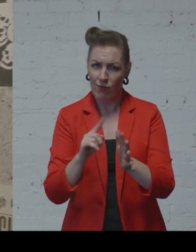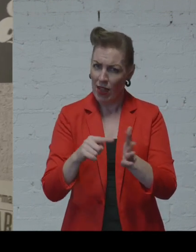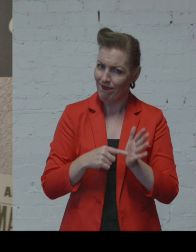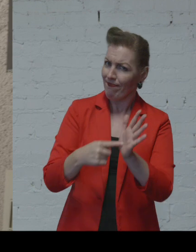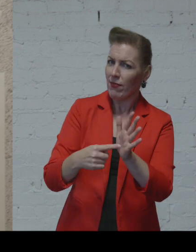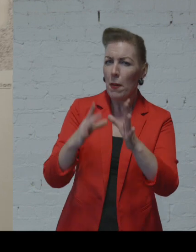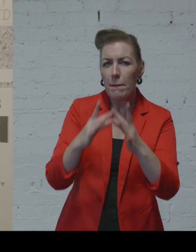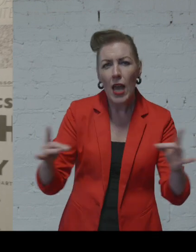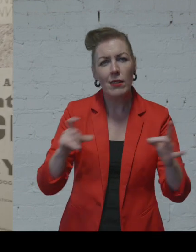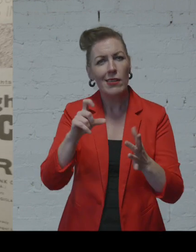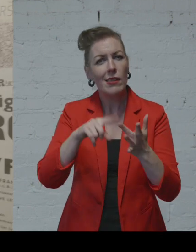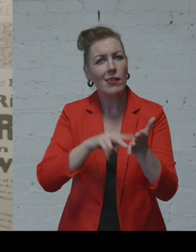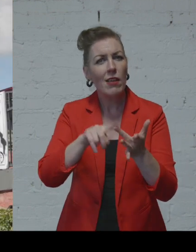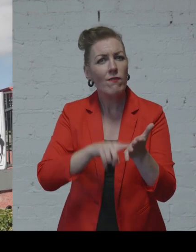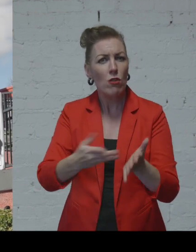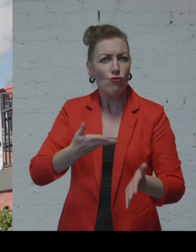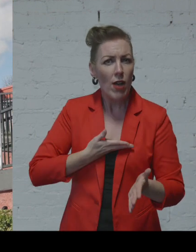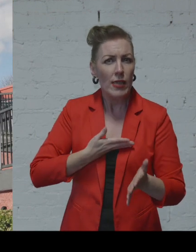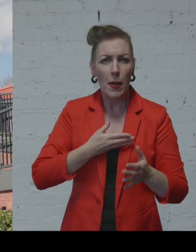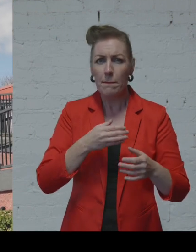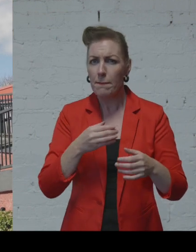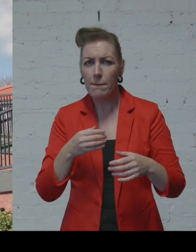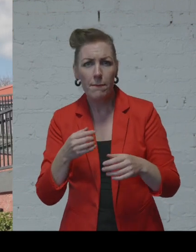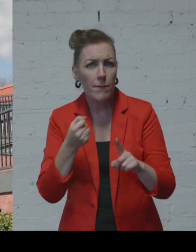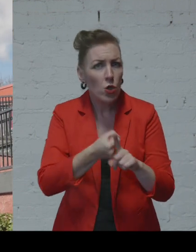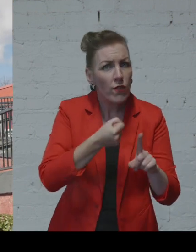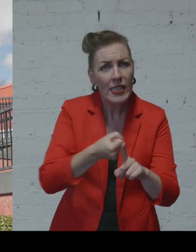how the peaceful civil rights movement was met with violence,